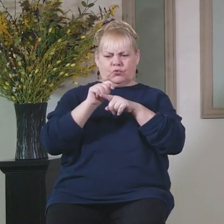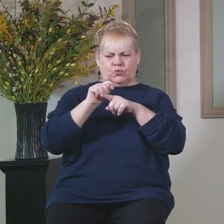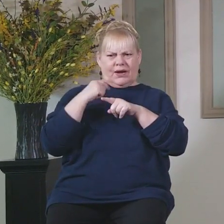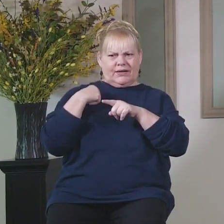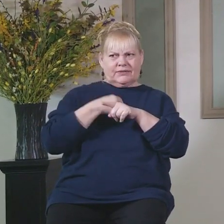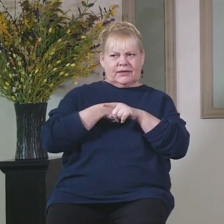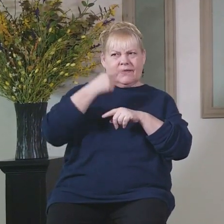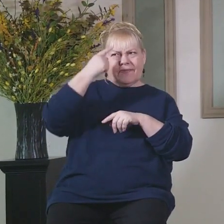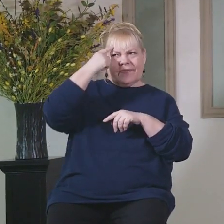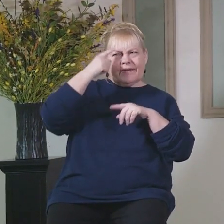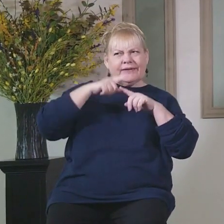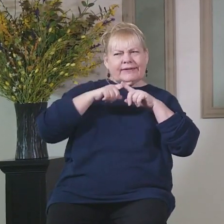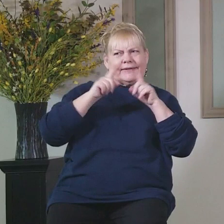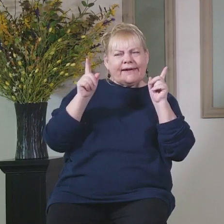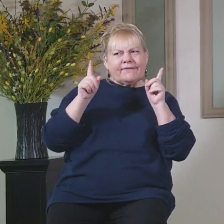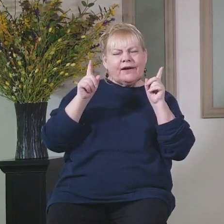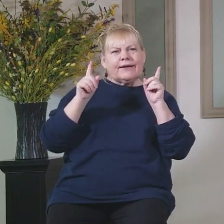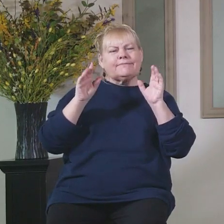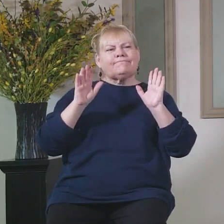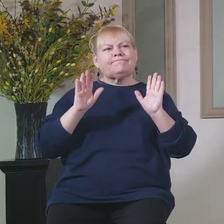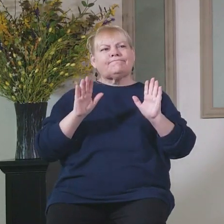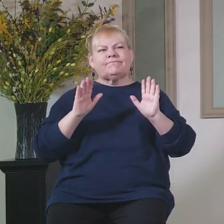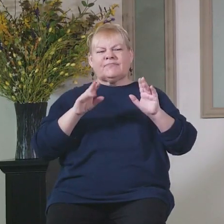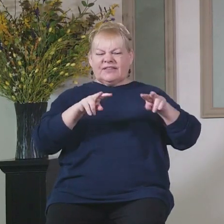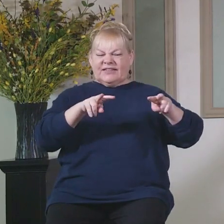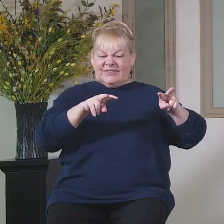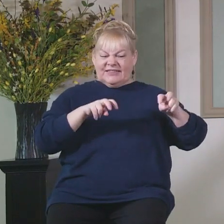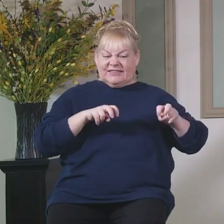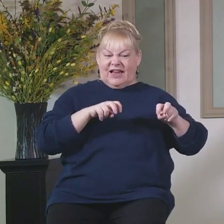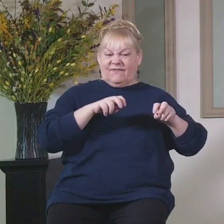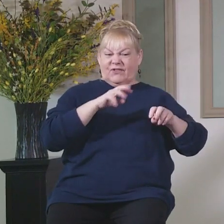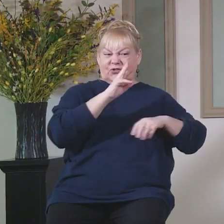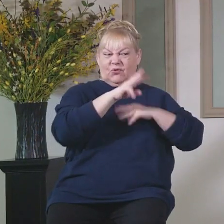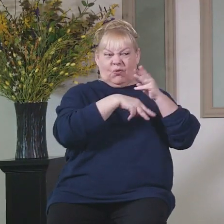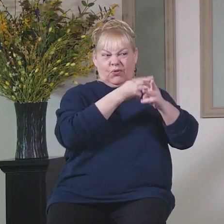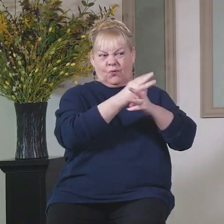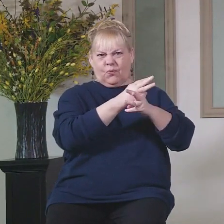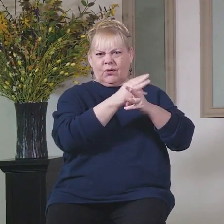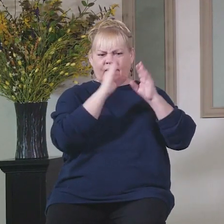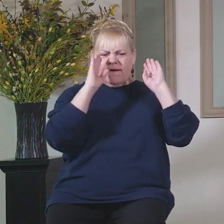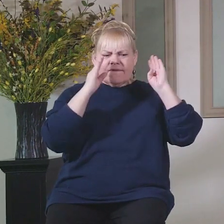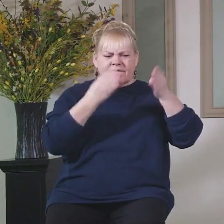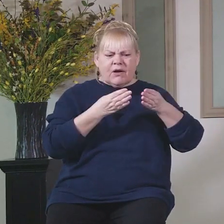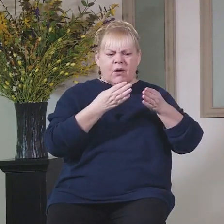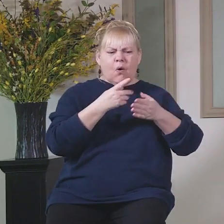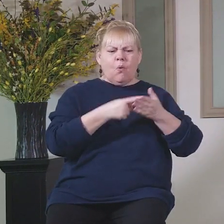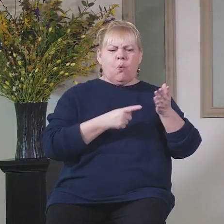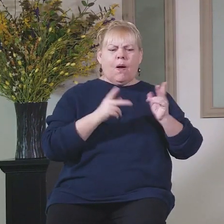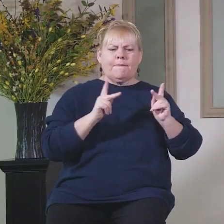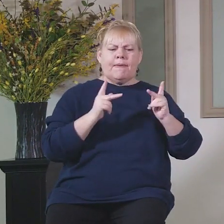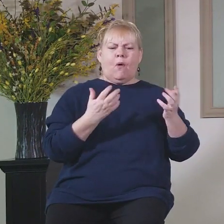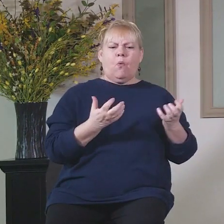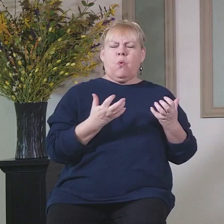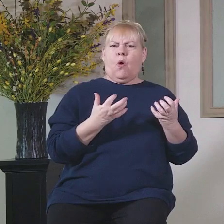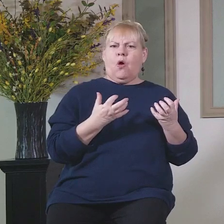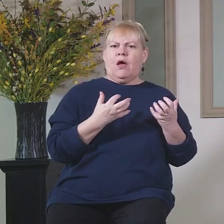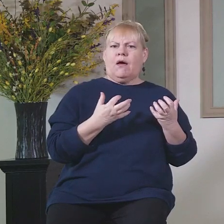differently. The selfish system of the culture is focused only on getting what humans